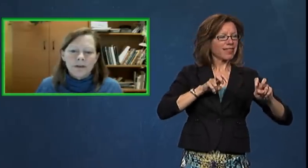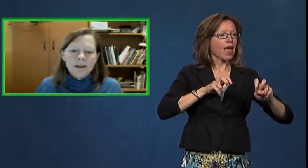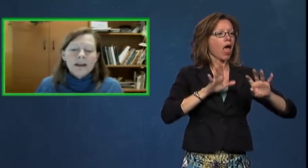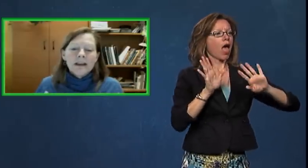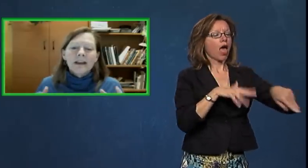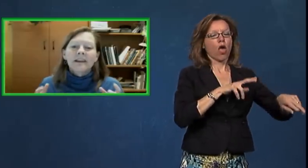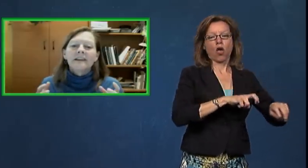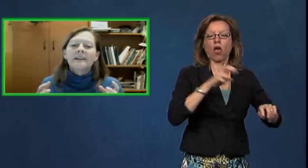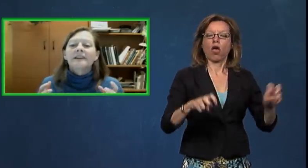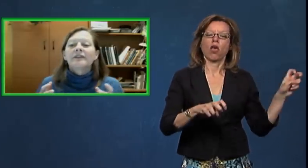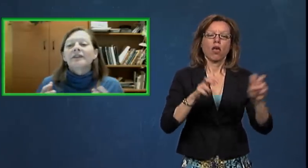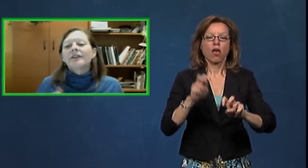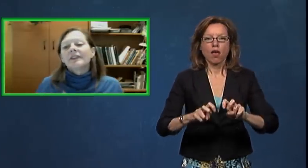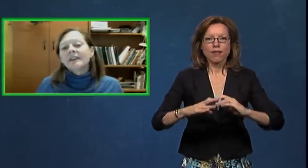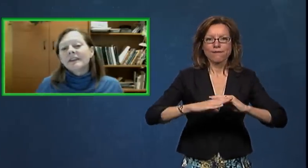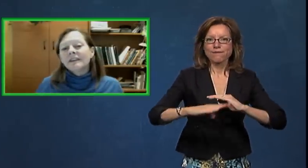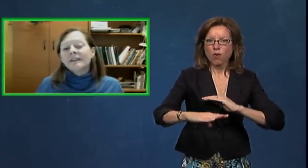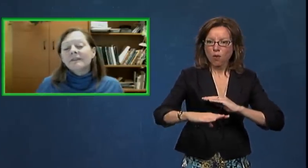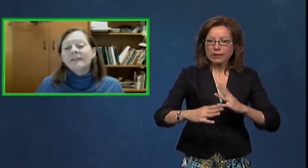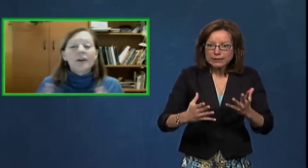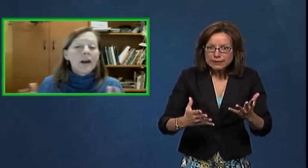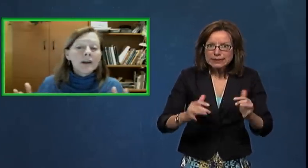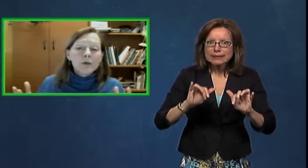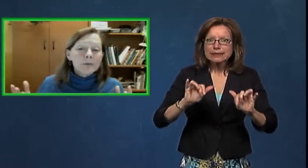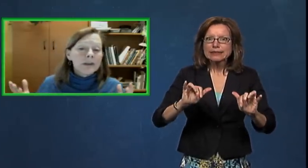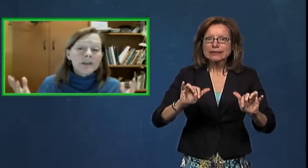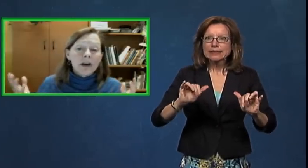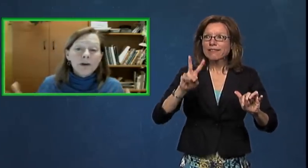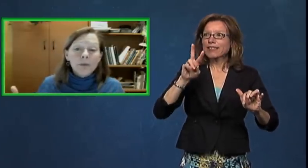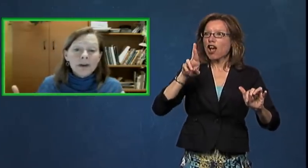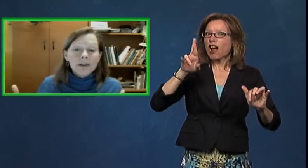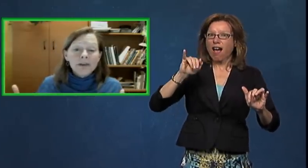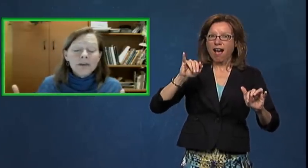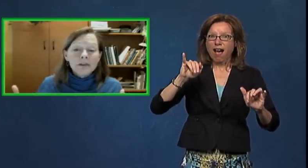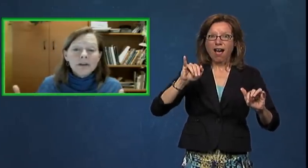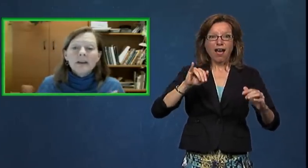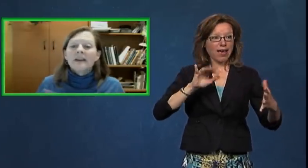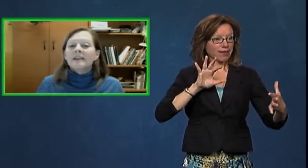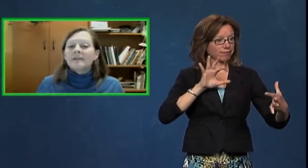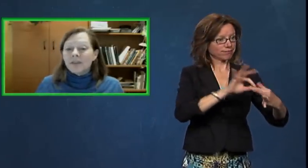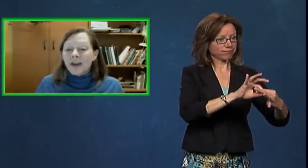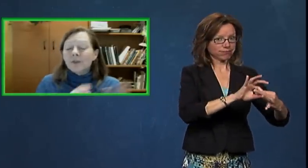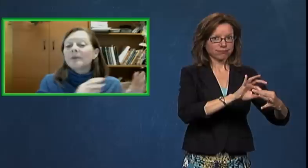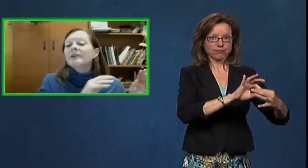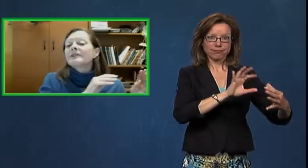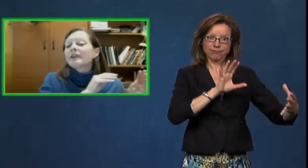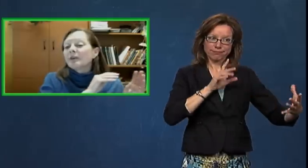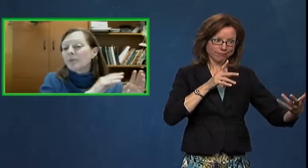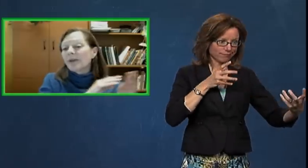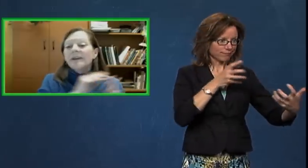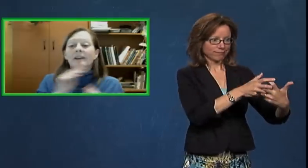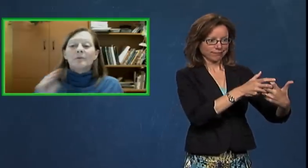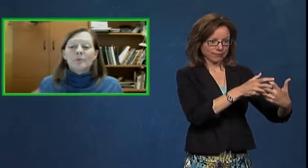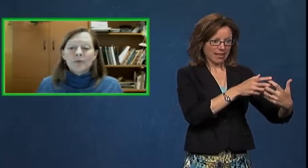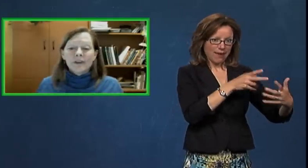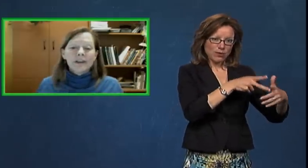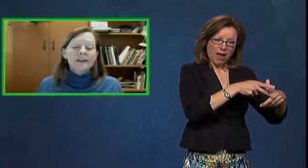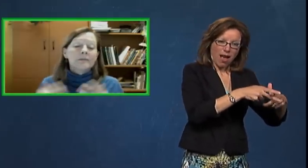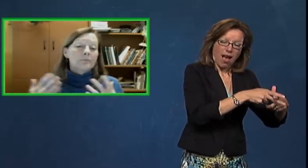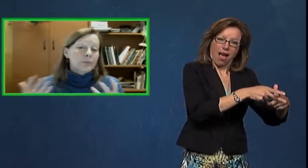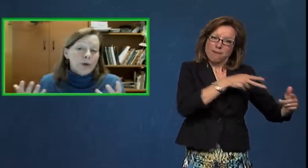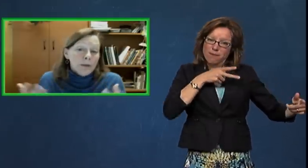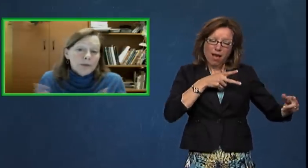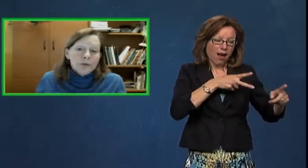floor. And if the VRI equipment is hardwired, that means unplugging,